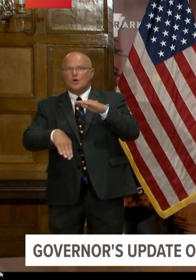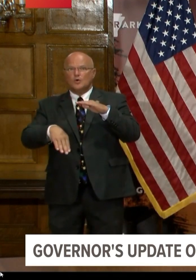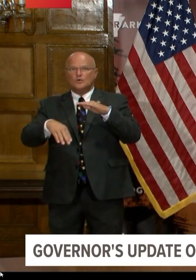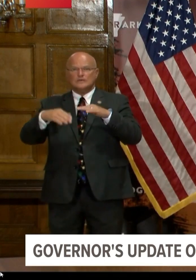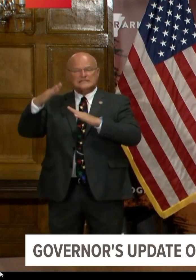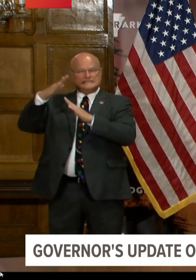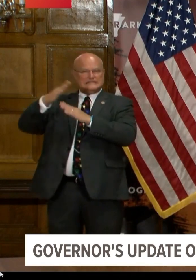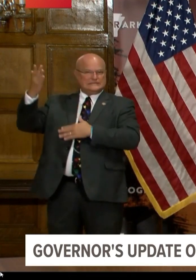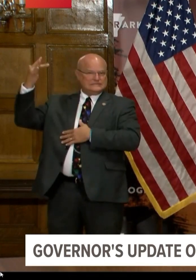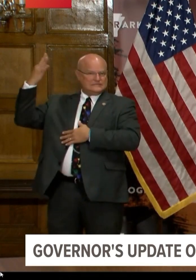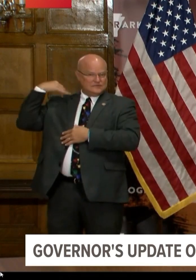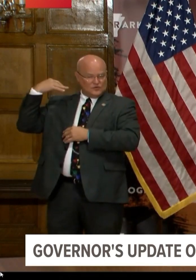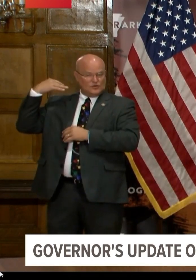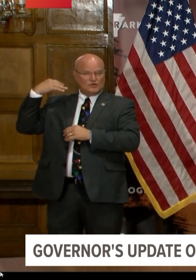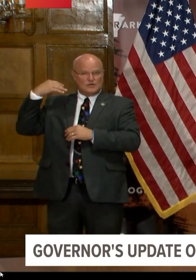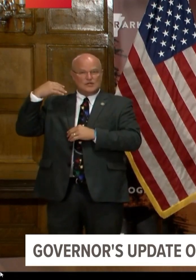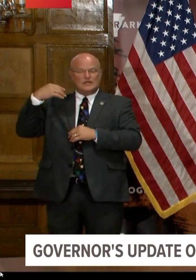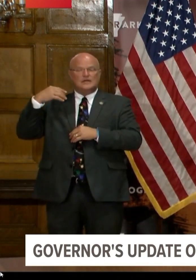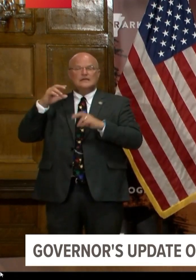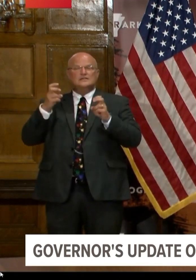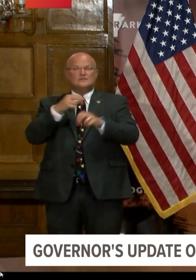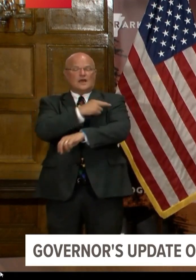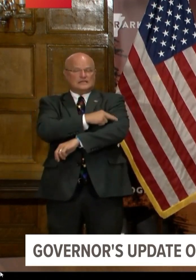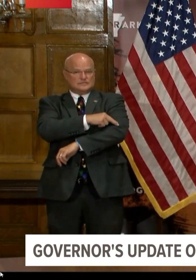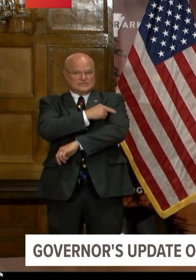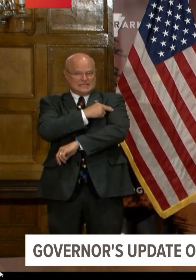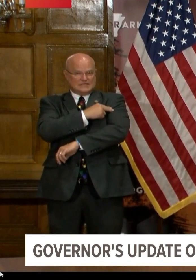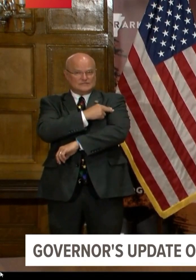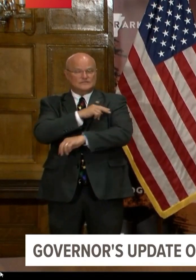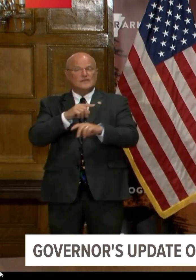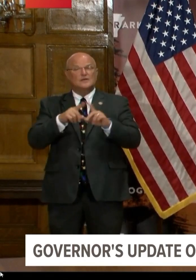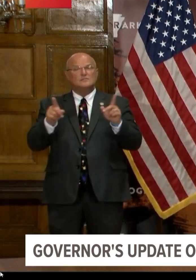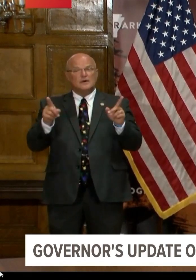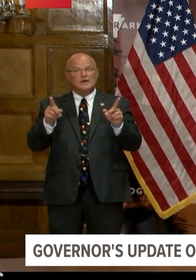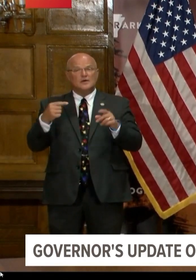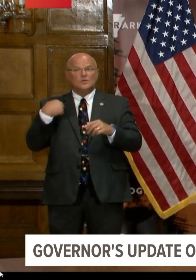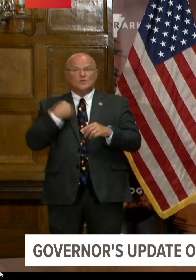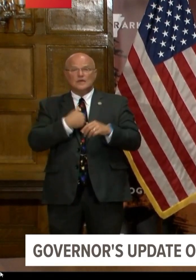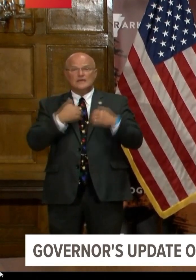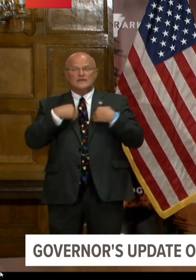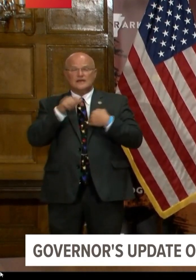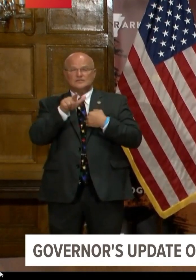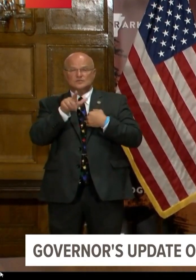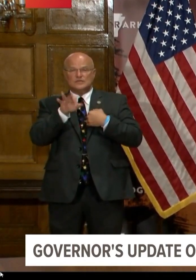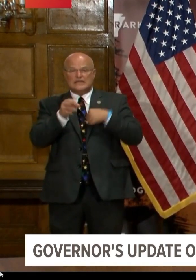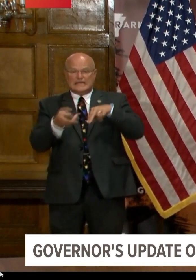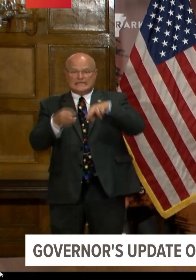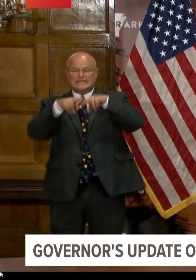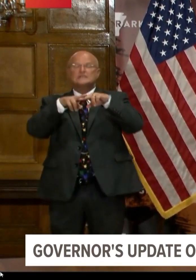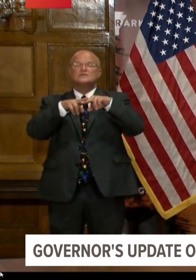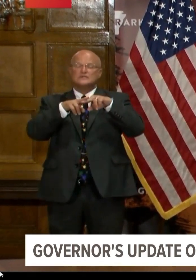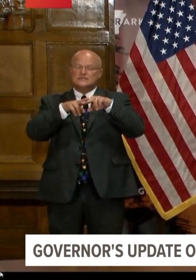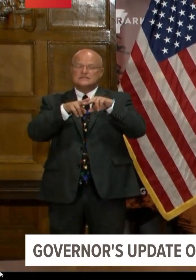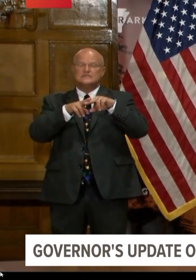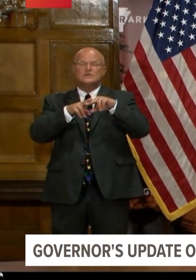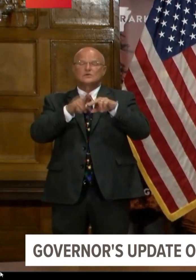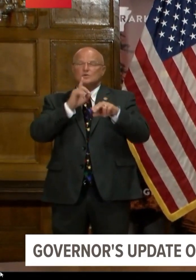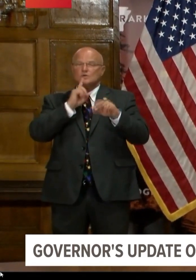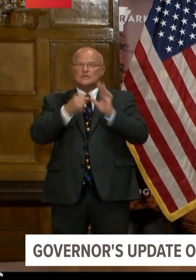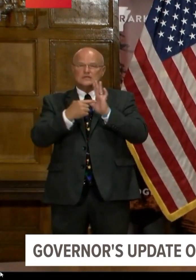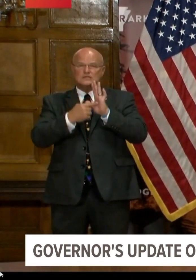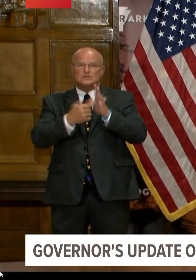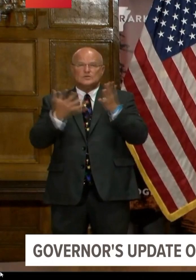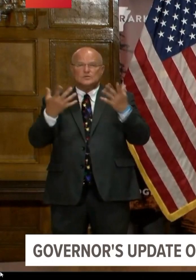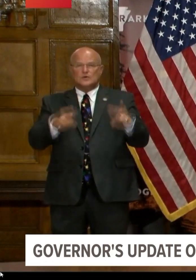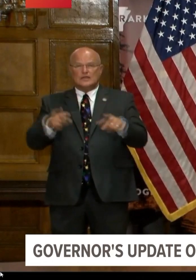height, our top in terms of hospitalizations, but the fact that we've had 29 increase really reflects